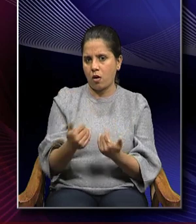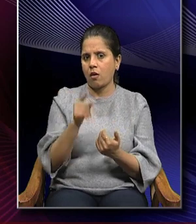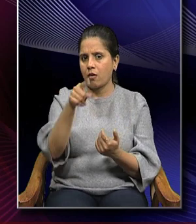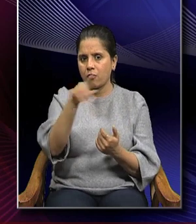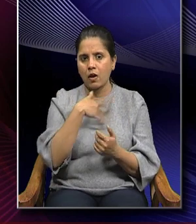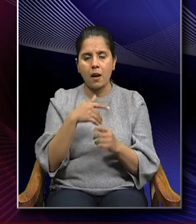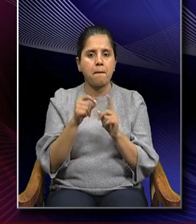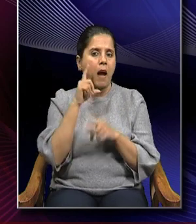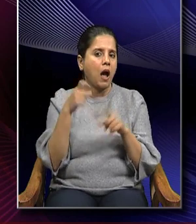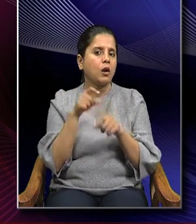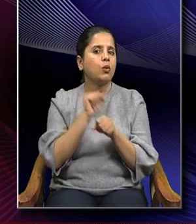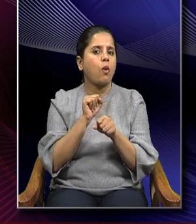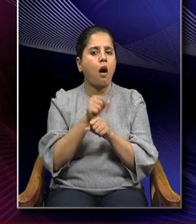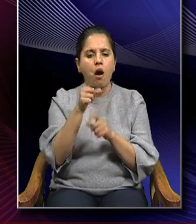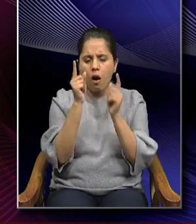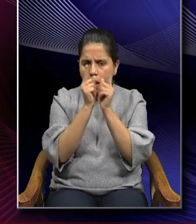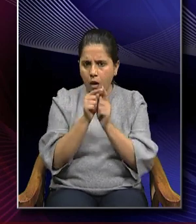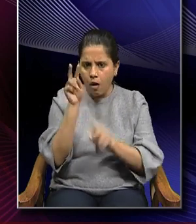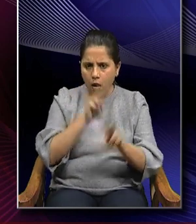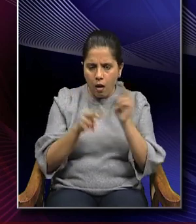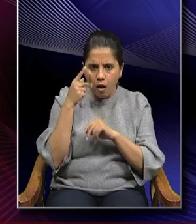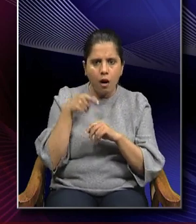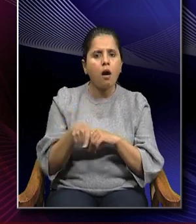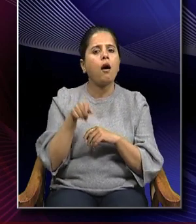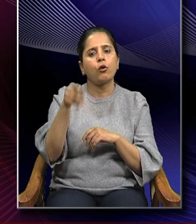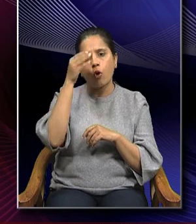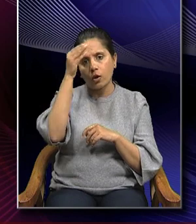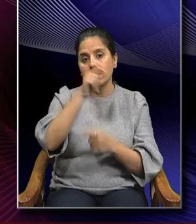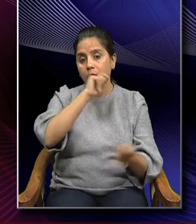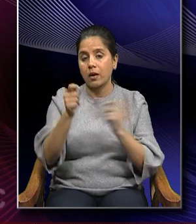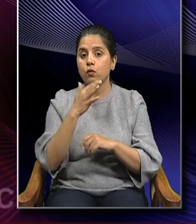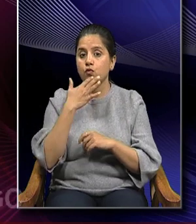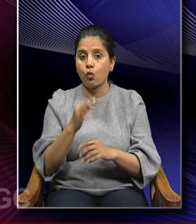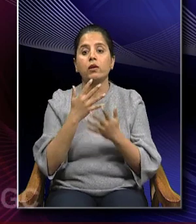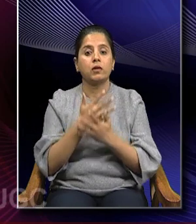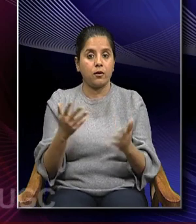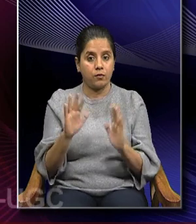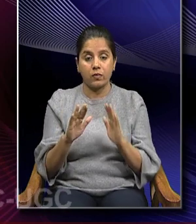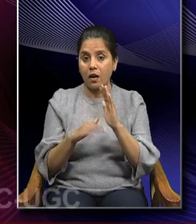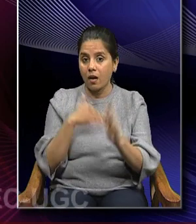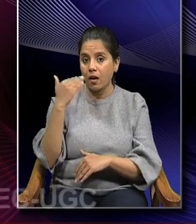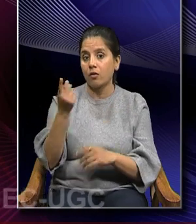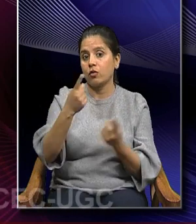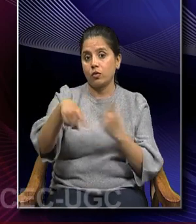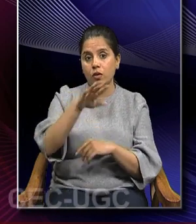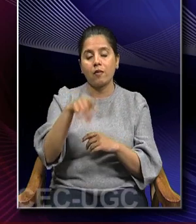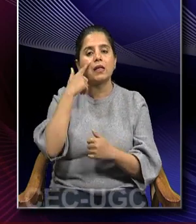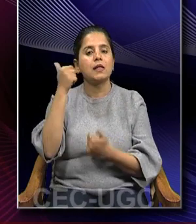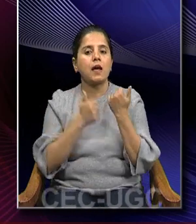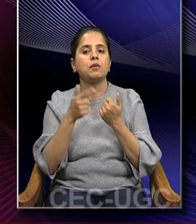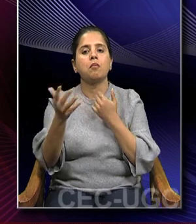of pilot work wherein you are converting the concept into an actual product. And after that you are going the test